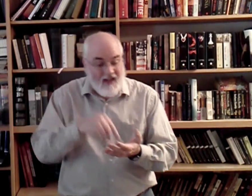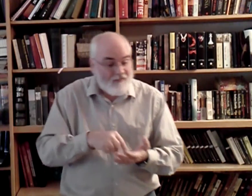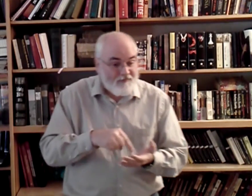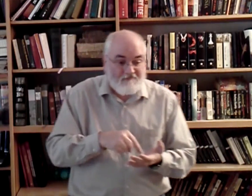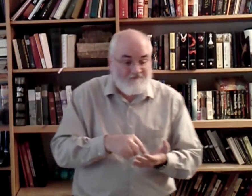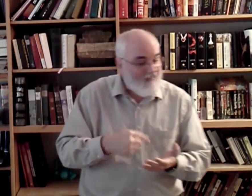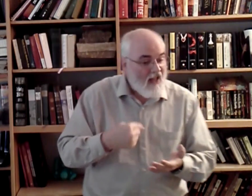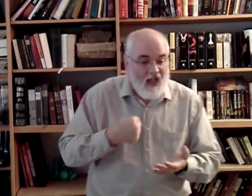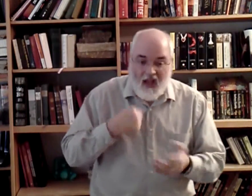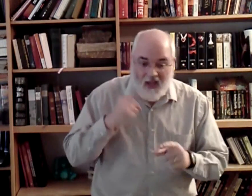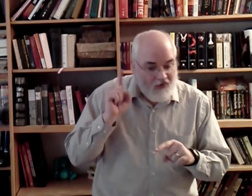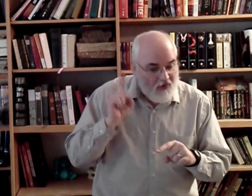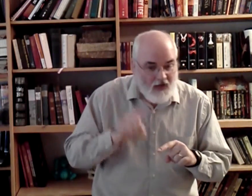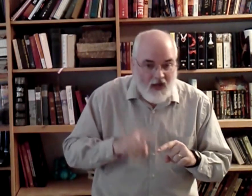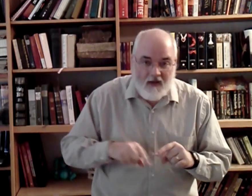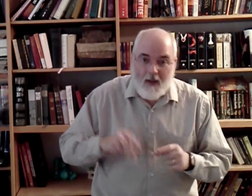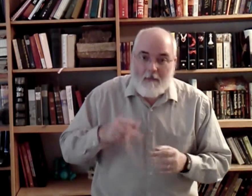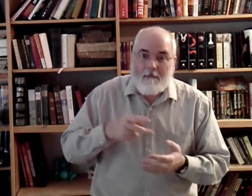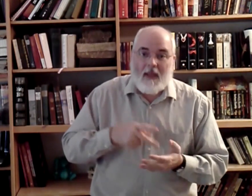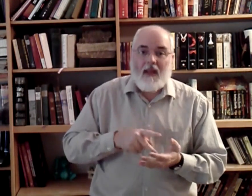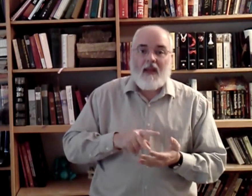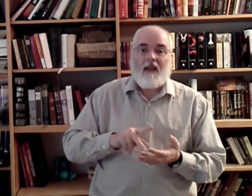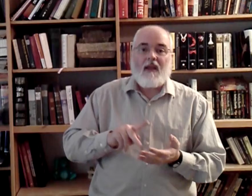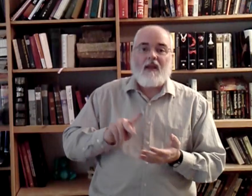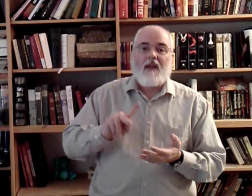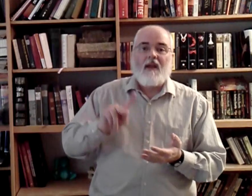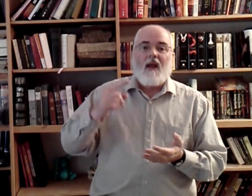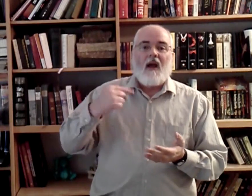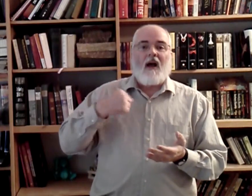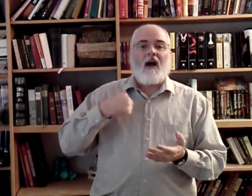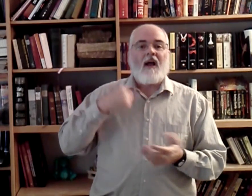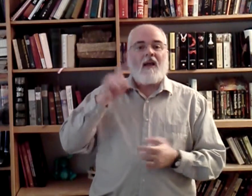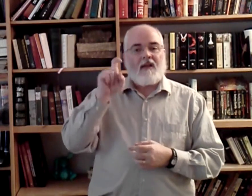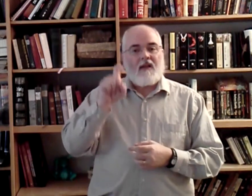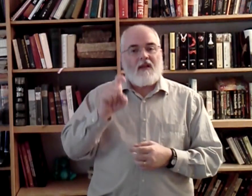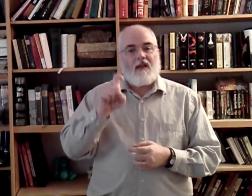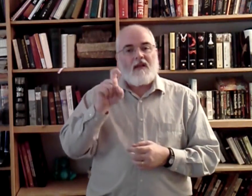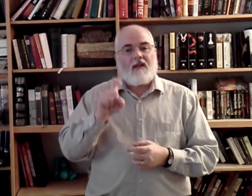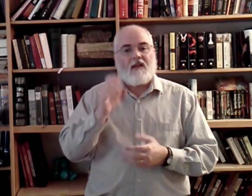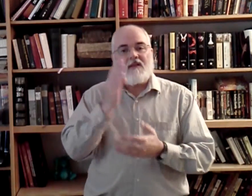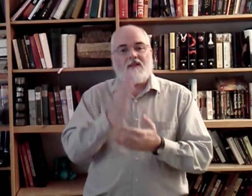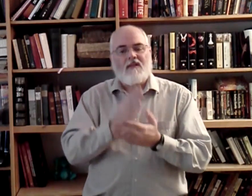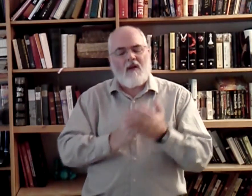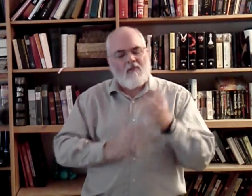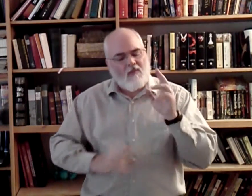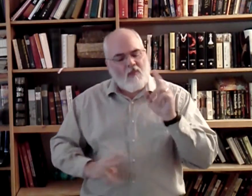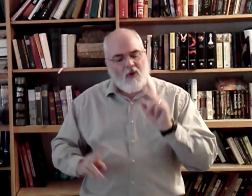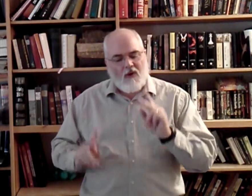debt I could not pay. I needed